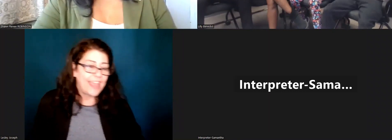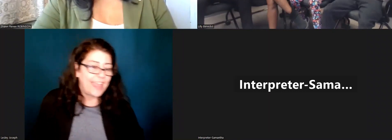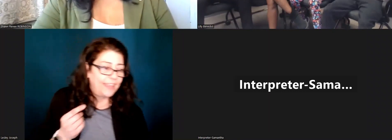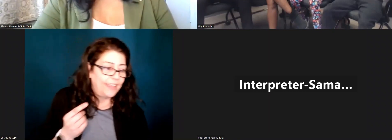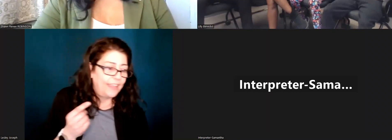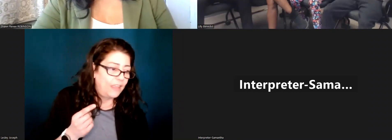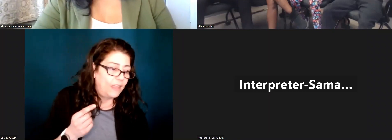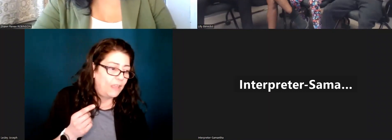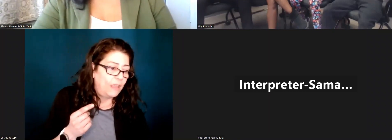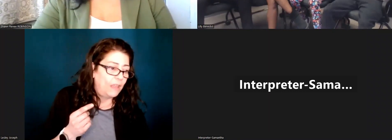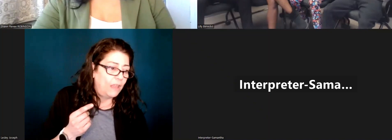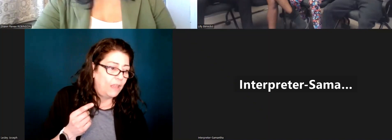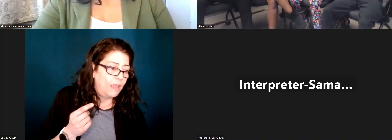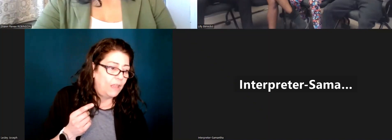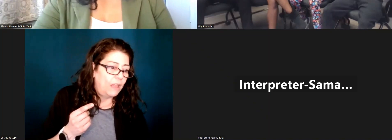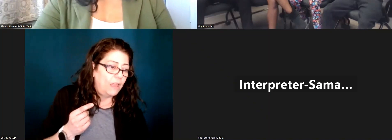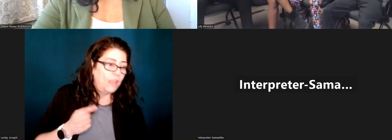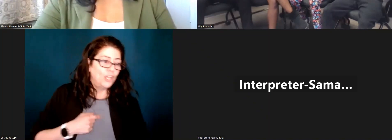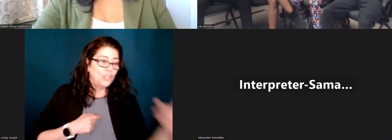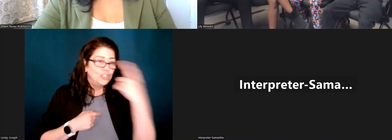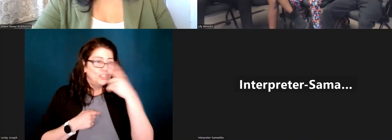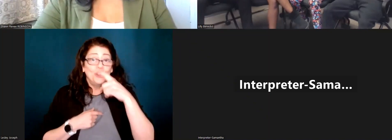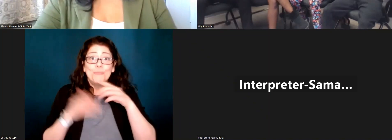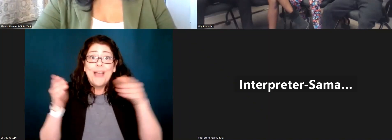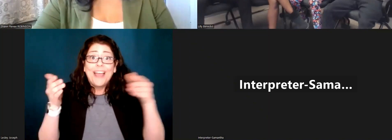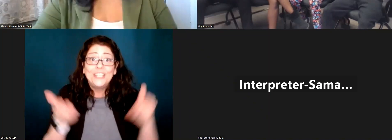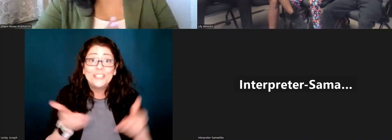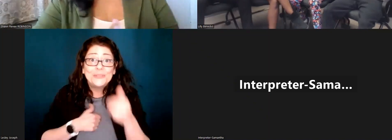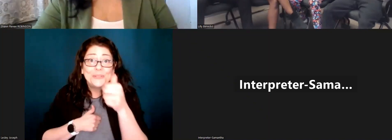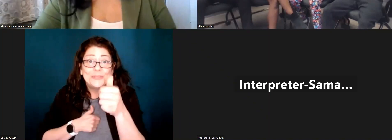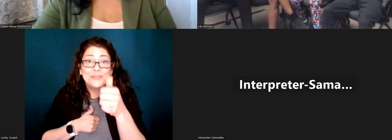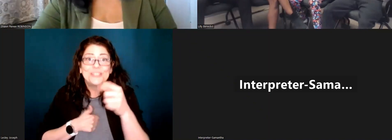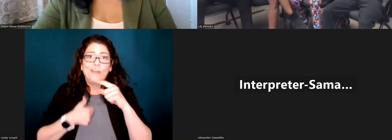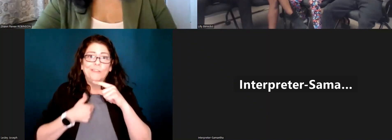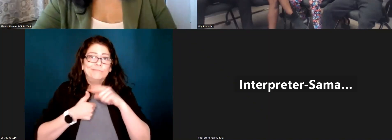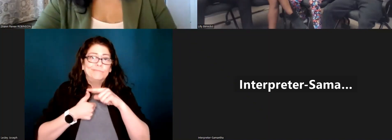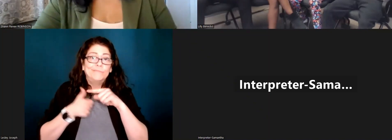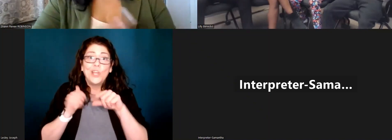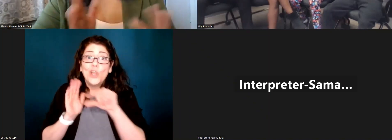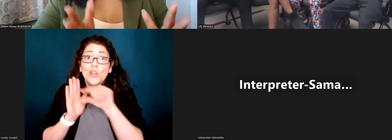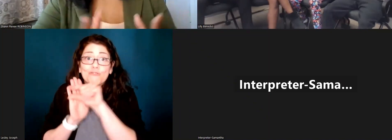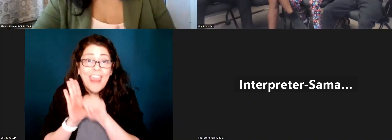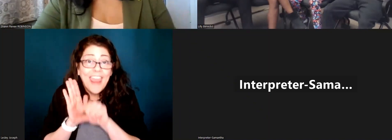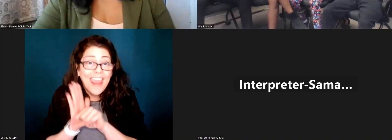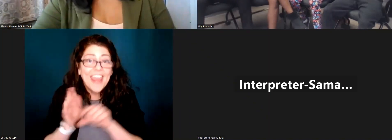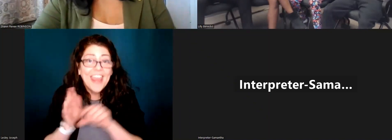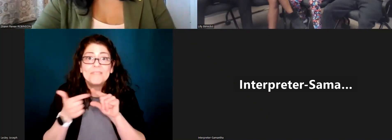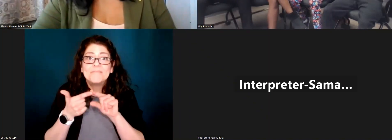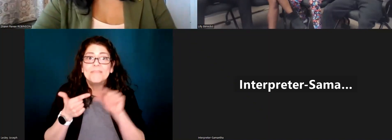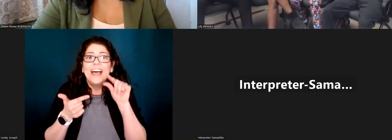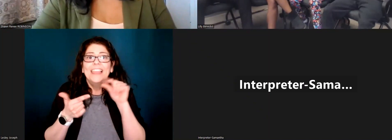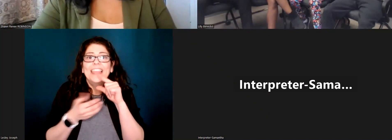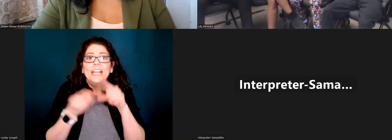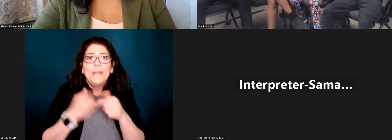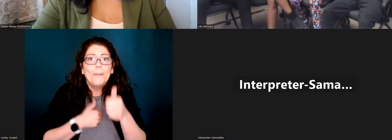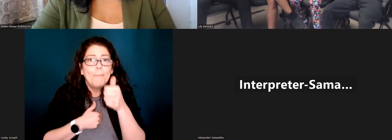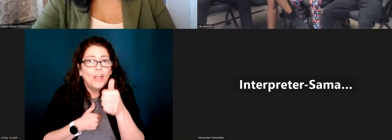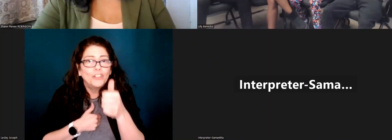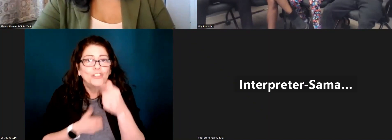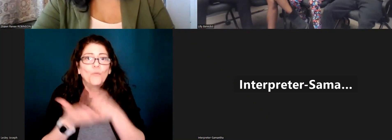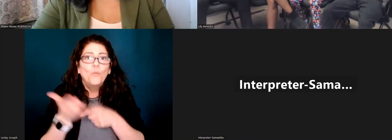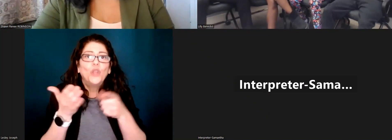you introduce yourself, tell us what grade you're in, and a little bit about yourself? What do you want us to know?